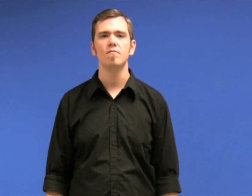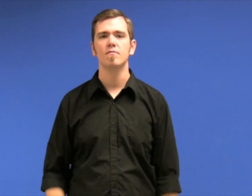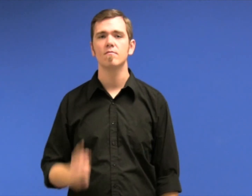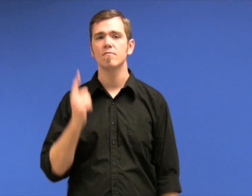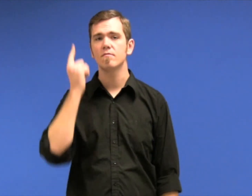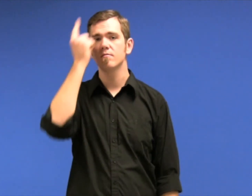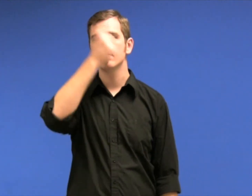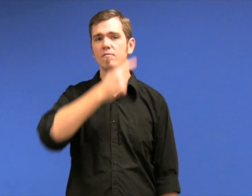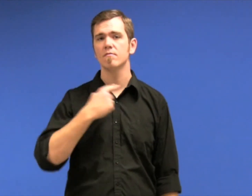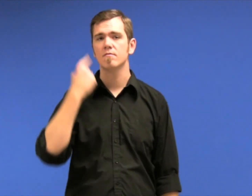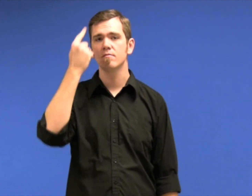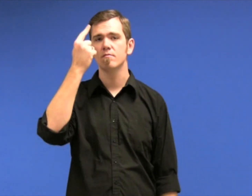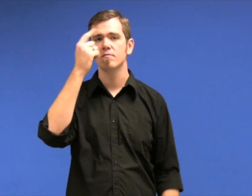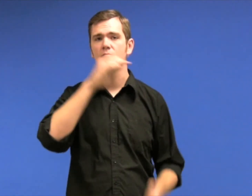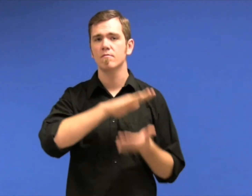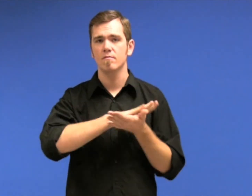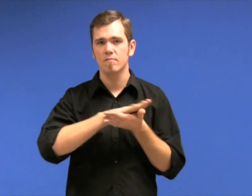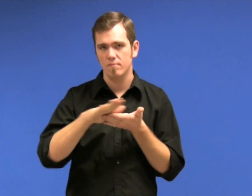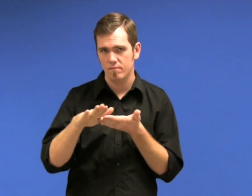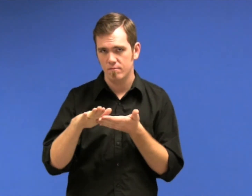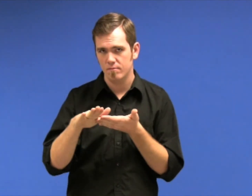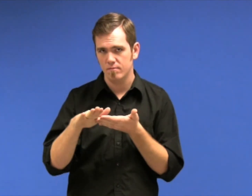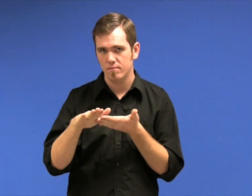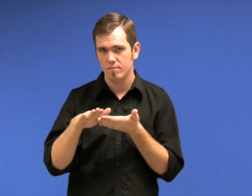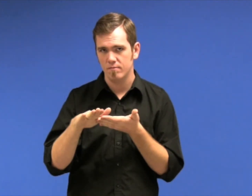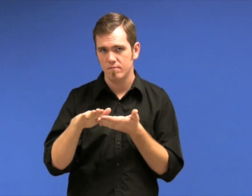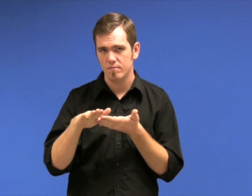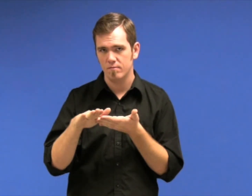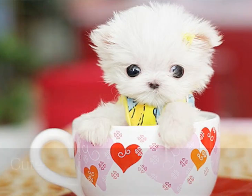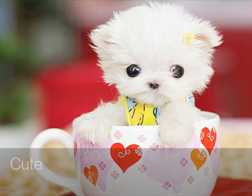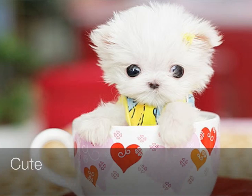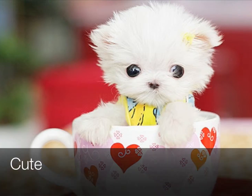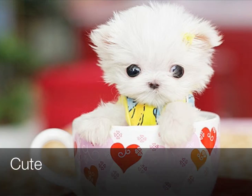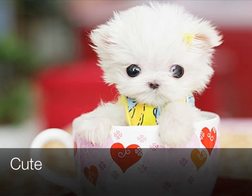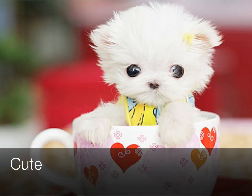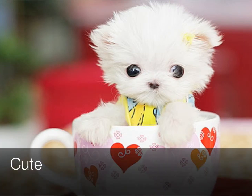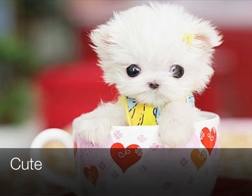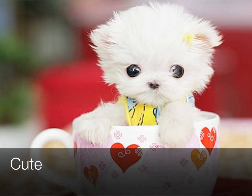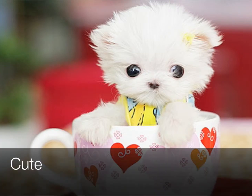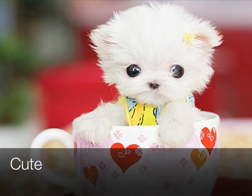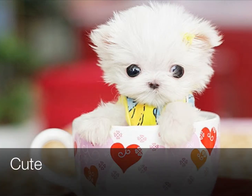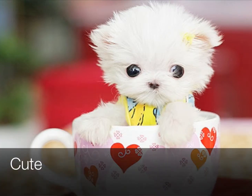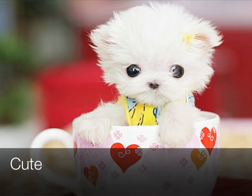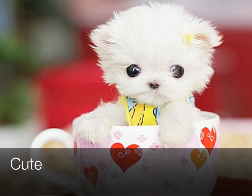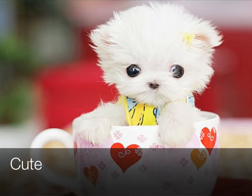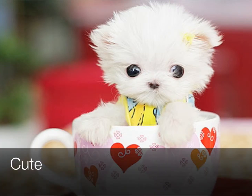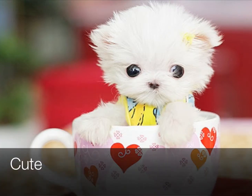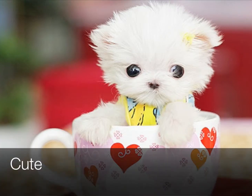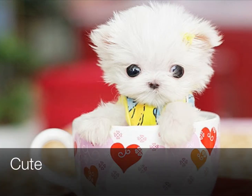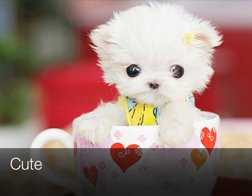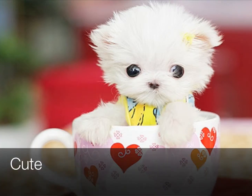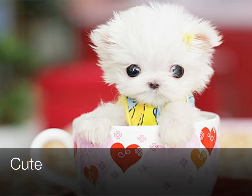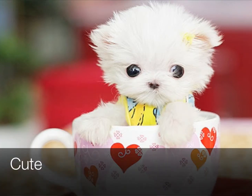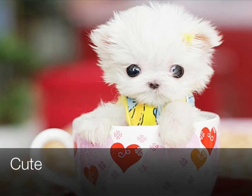together. Face, nice. That's handsome. All right, the sign for cute